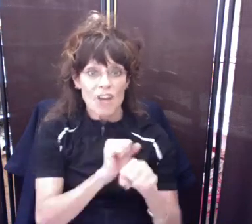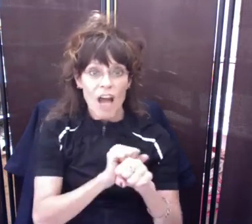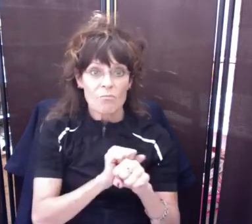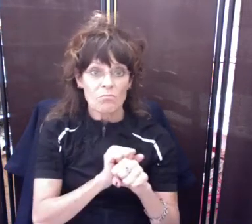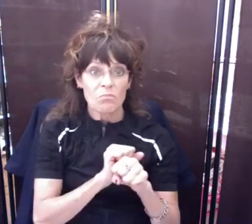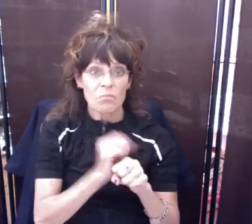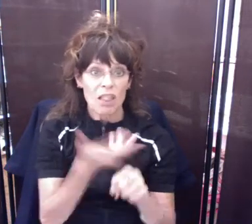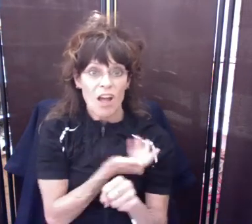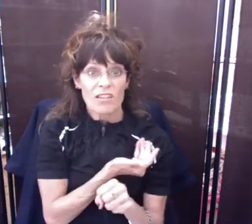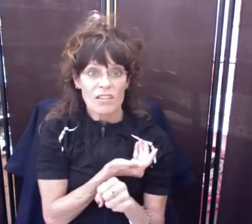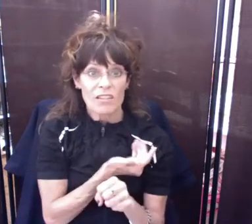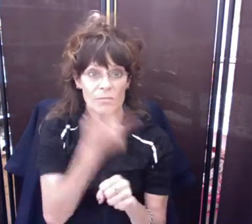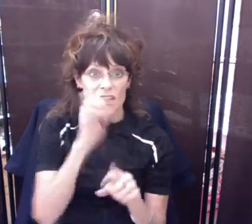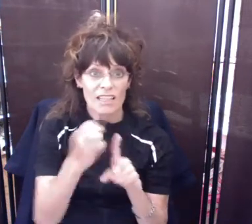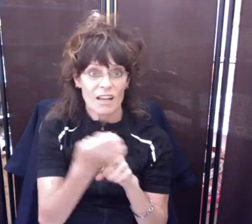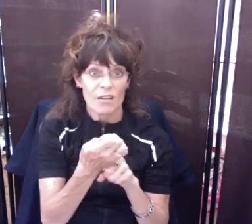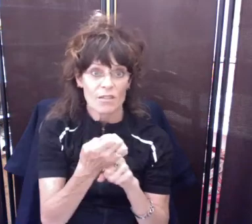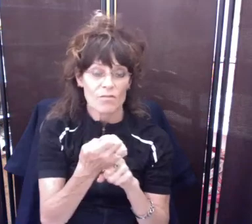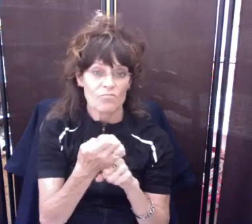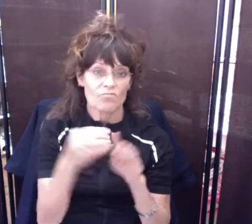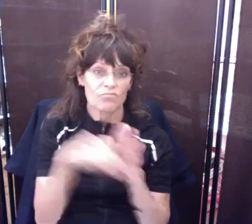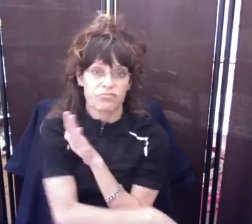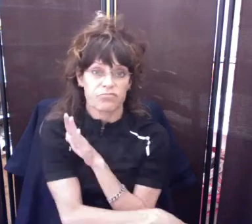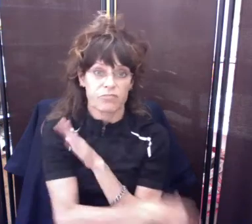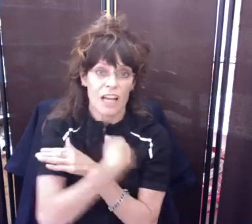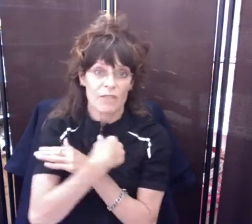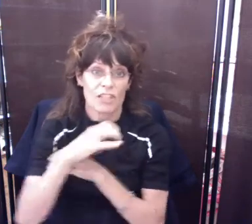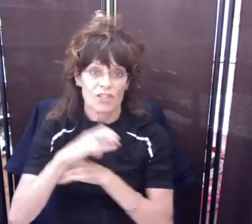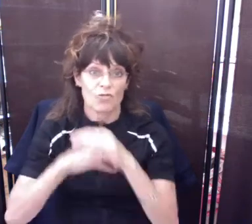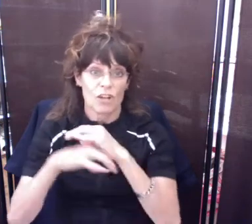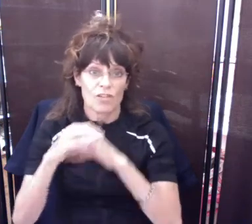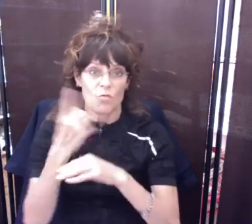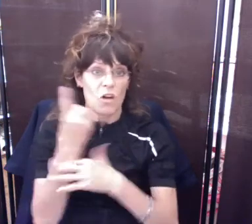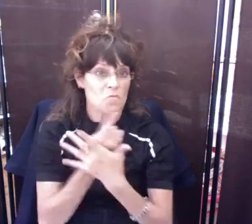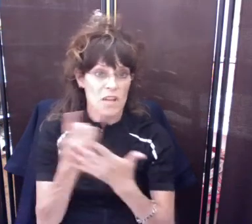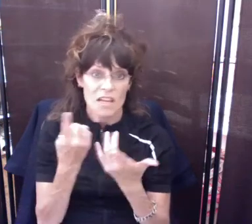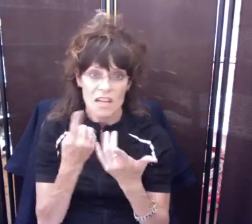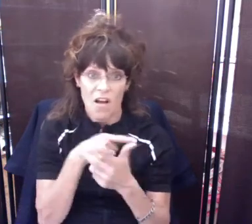in the economy and I was in construction. So all those things hit in 1 week. And emotionally,